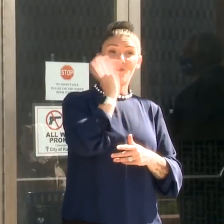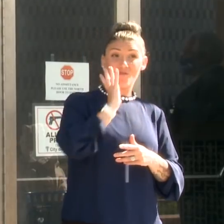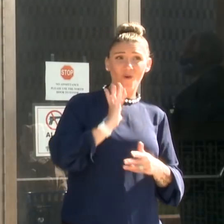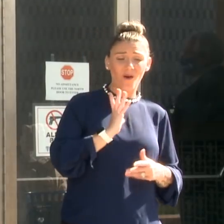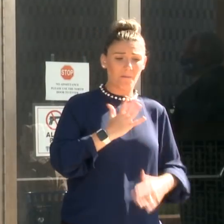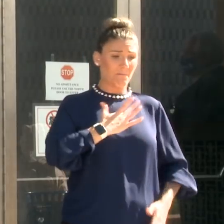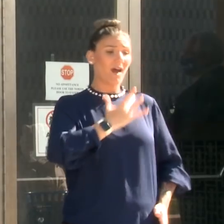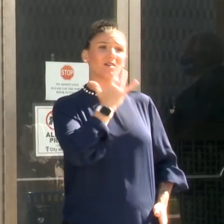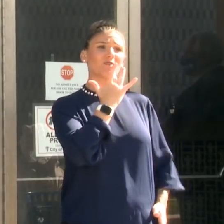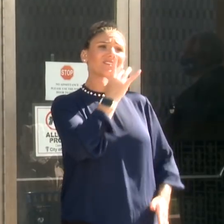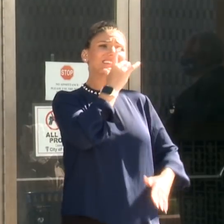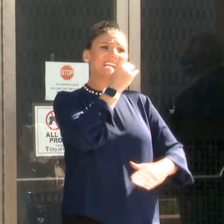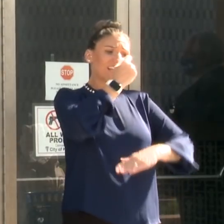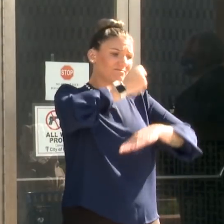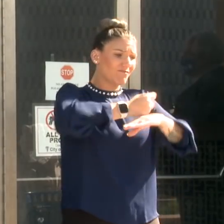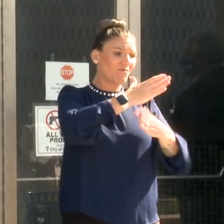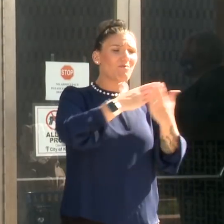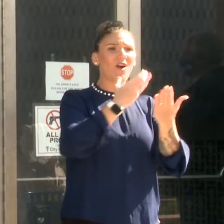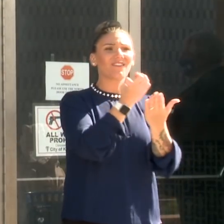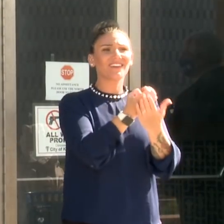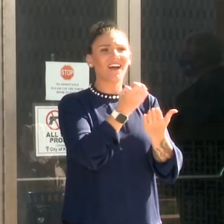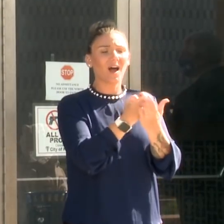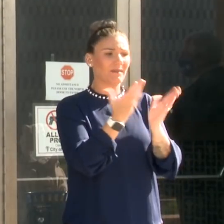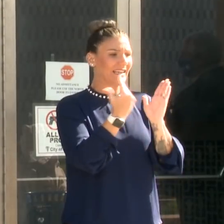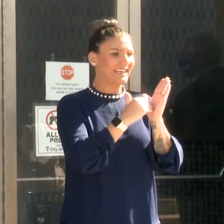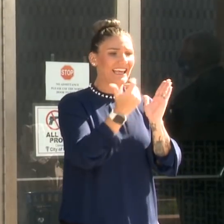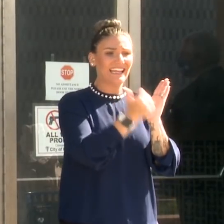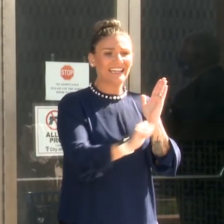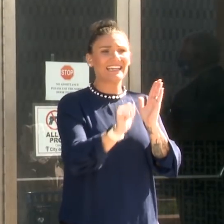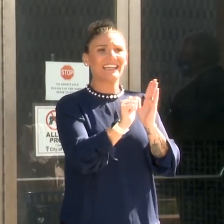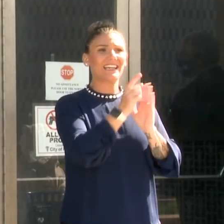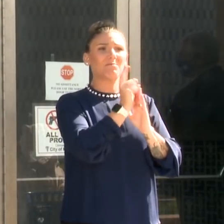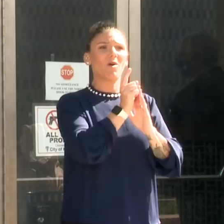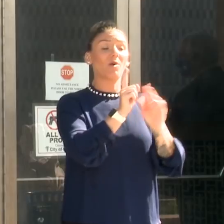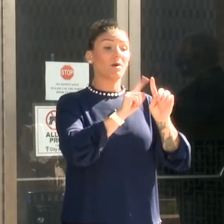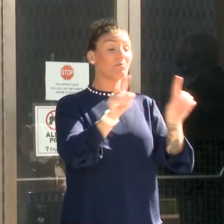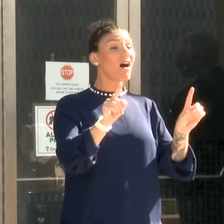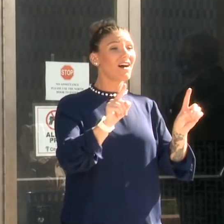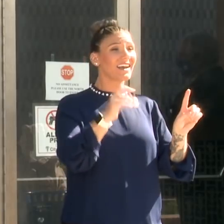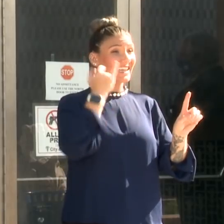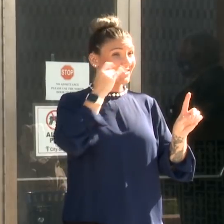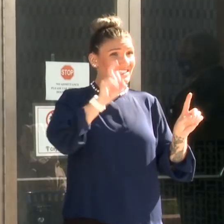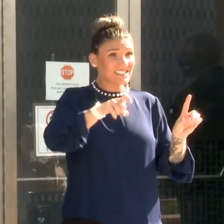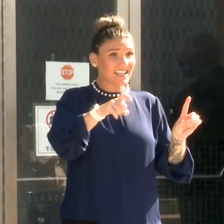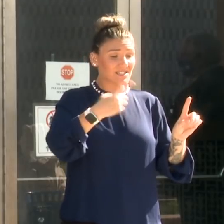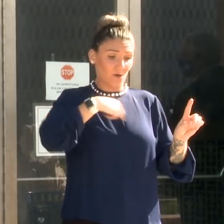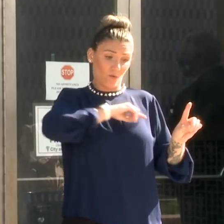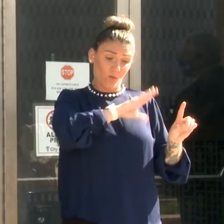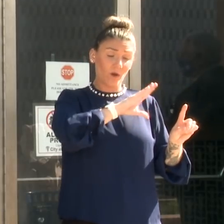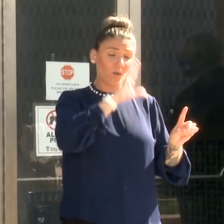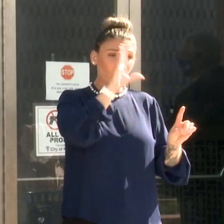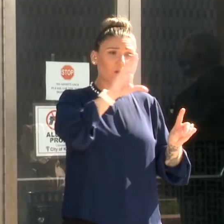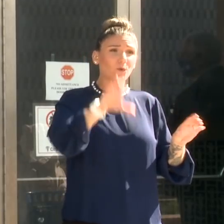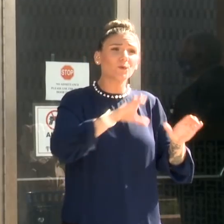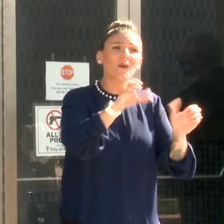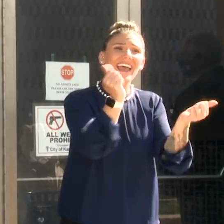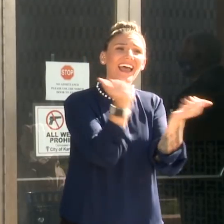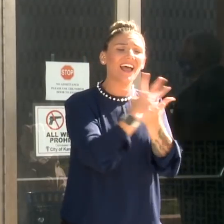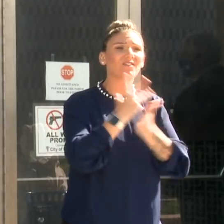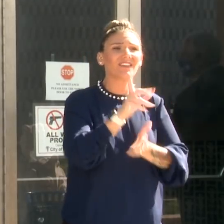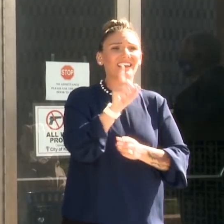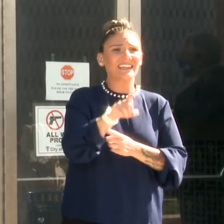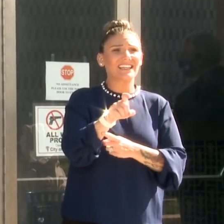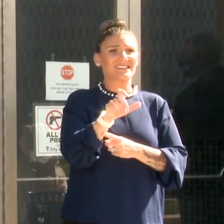to not have to shut down parts of the economy again at any point. However, should it become necessary, we'll do all that is necessary, as you've